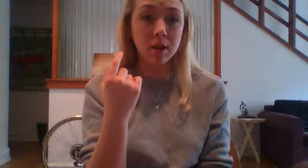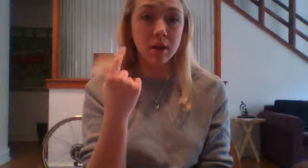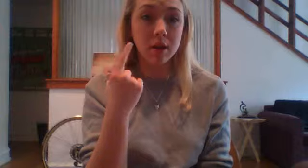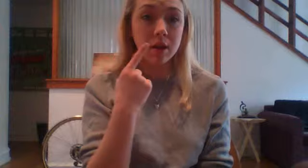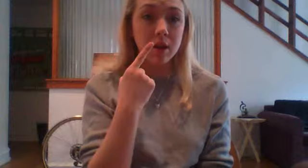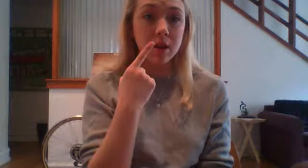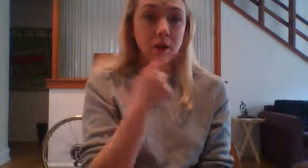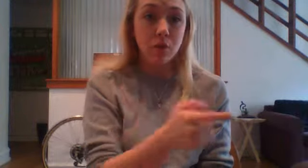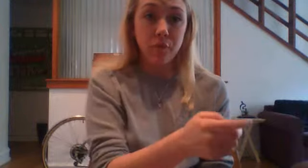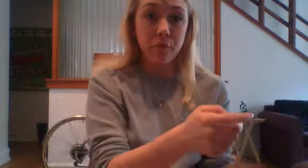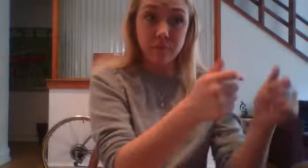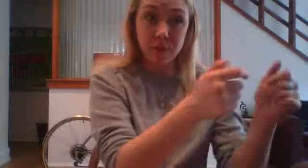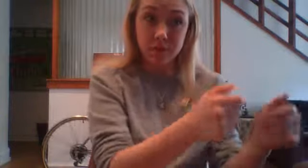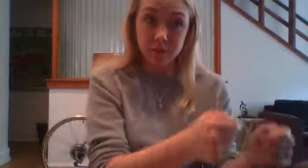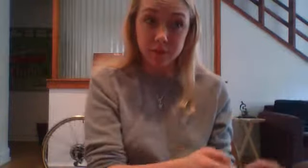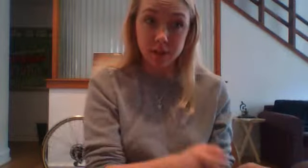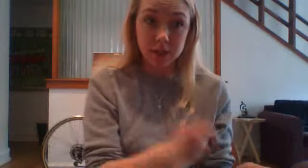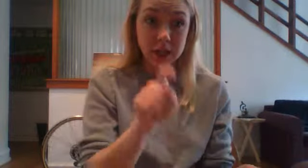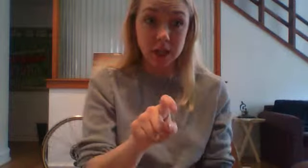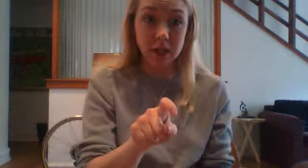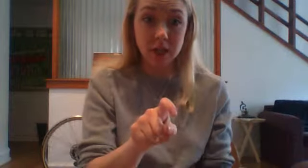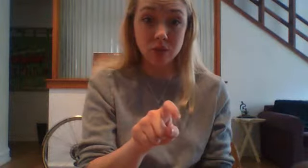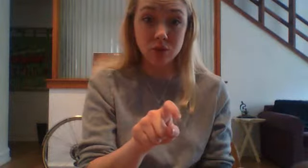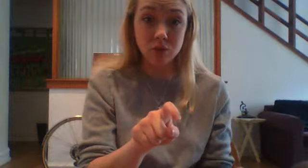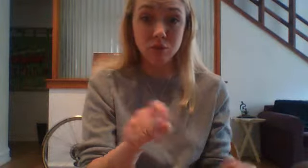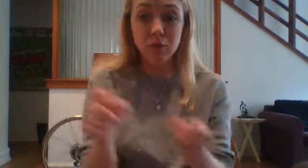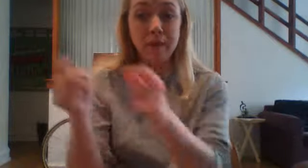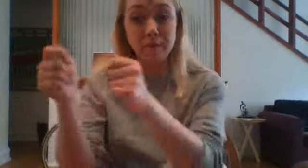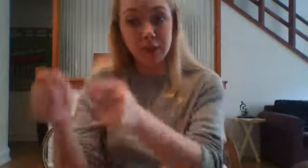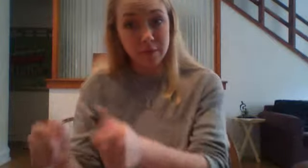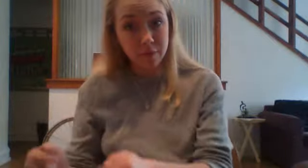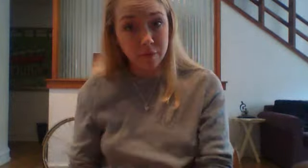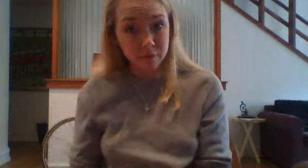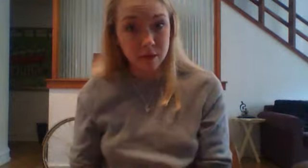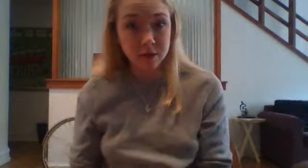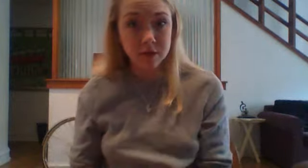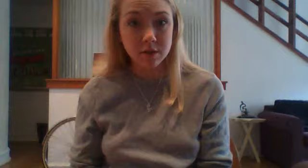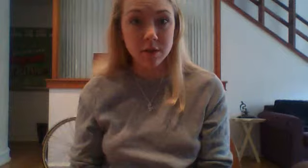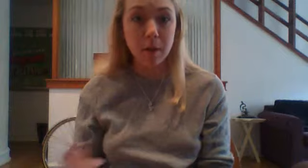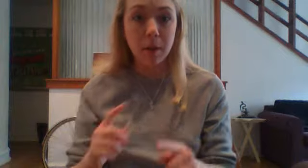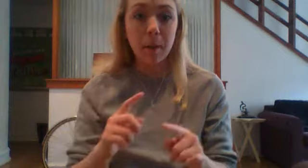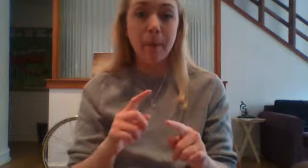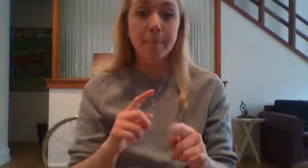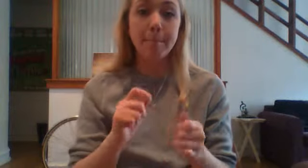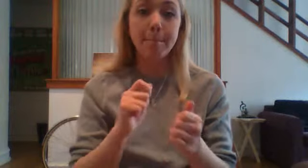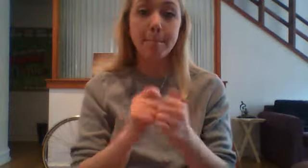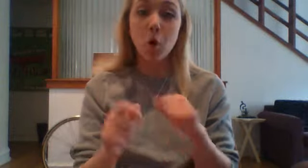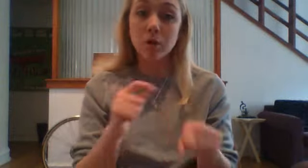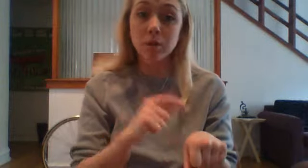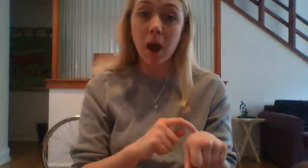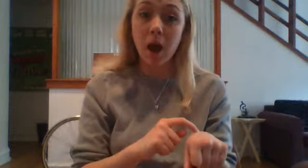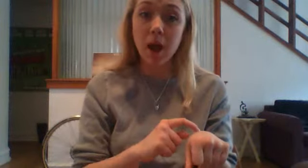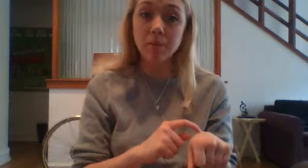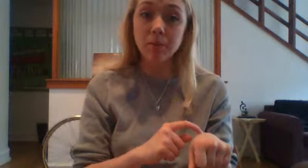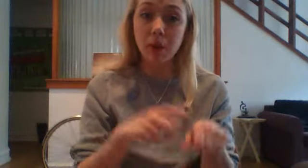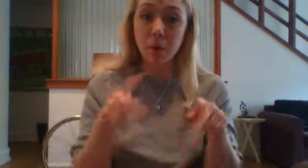website. Well, what always happens, I wouldn't say what always happens is somebody forgets to update their text only.